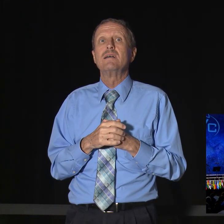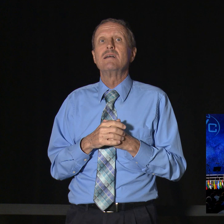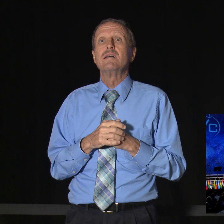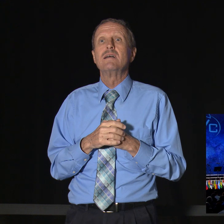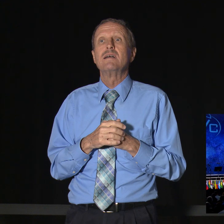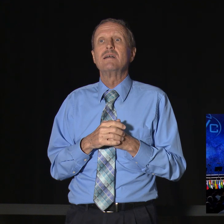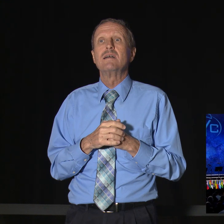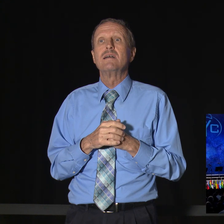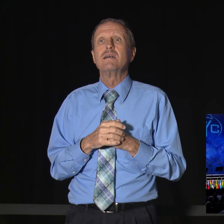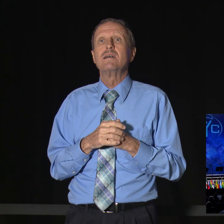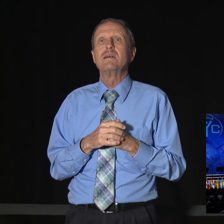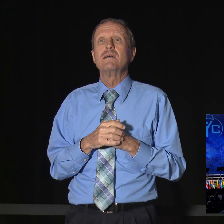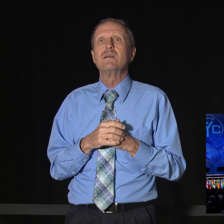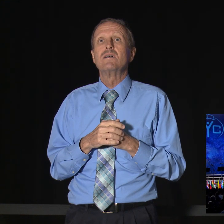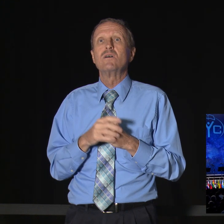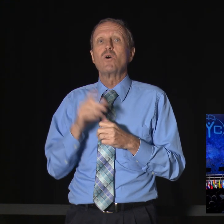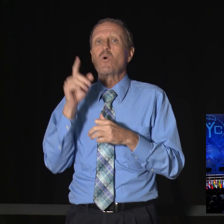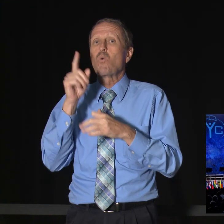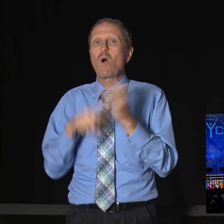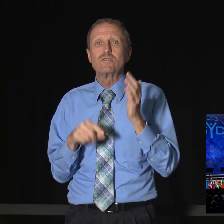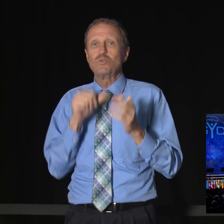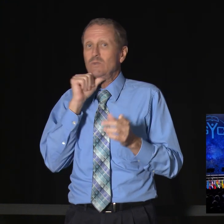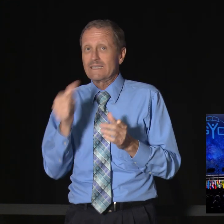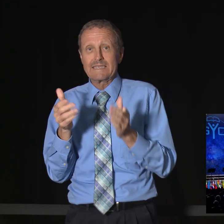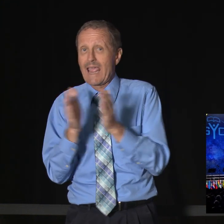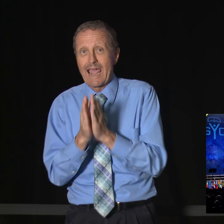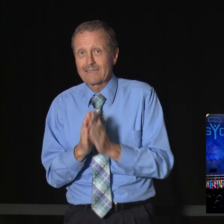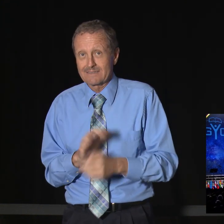that which thou hast not asked,